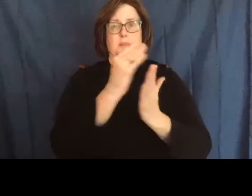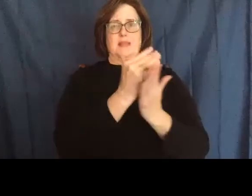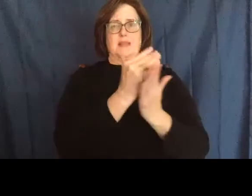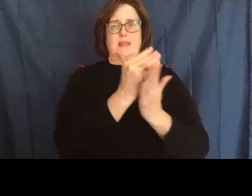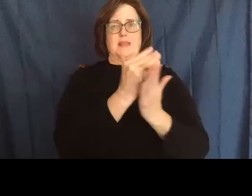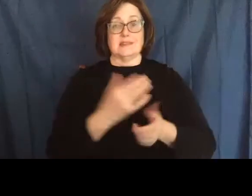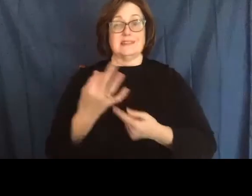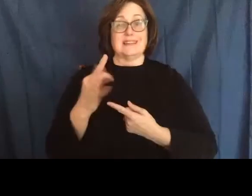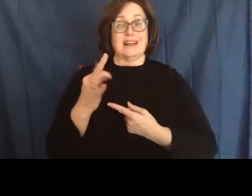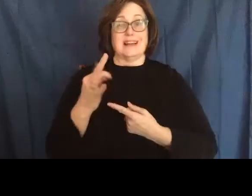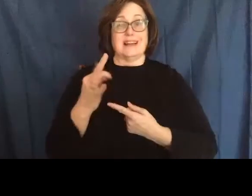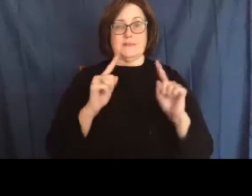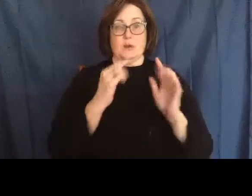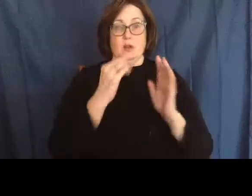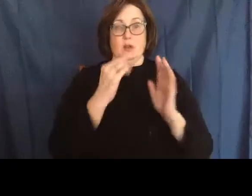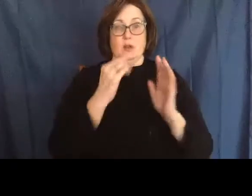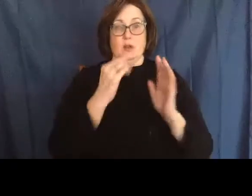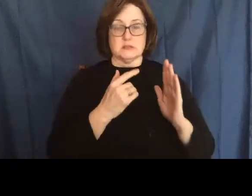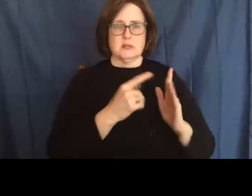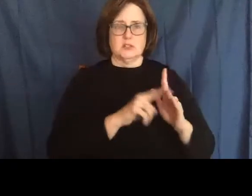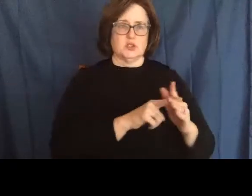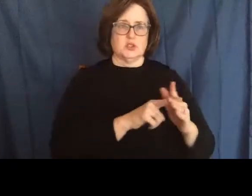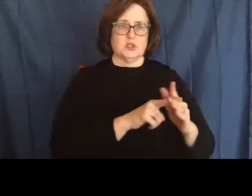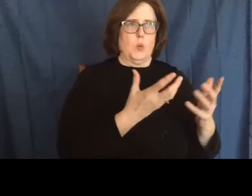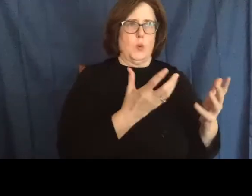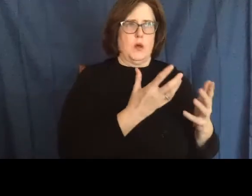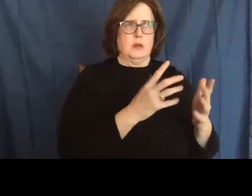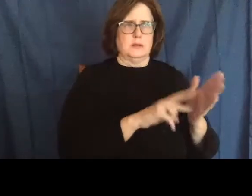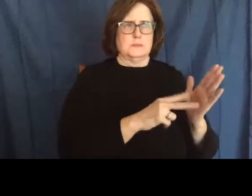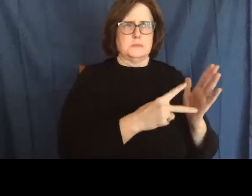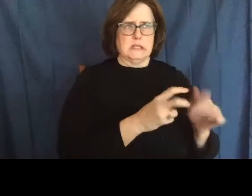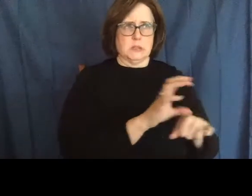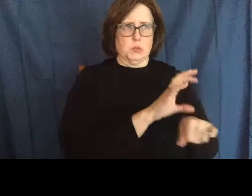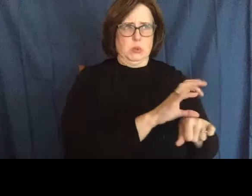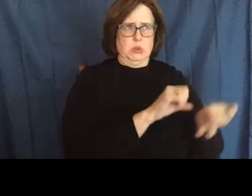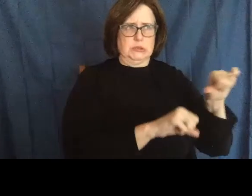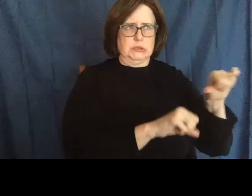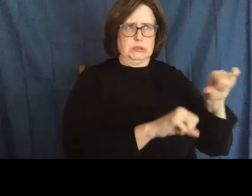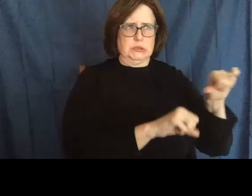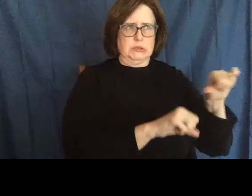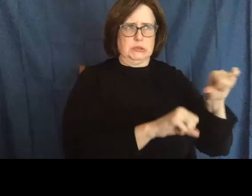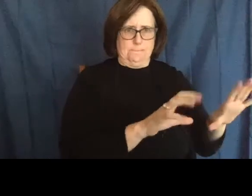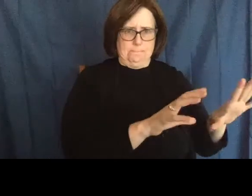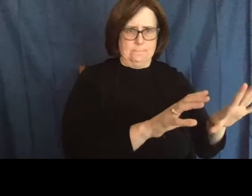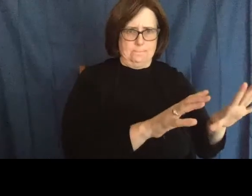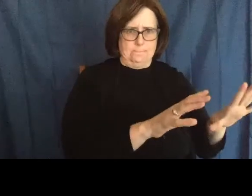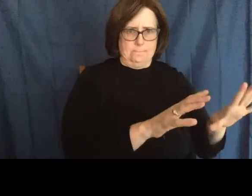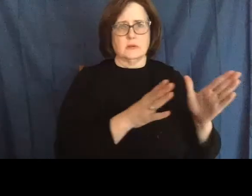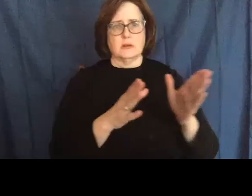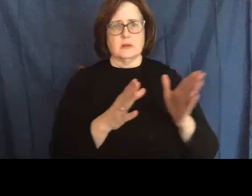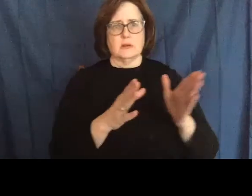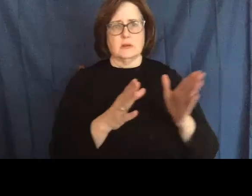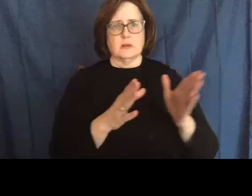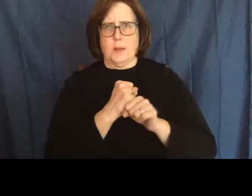is a computer system to how do I create a loop, to more complex topics like